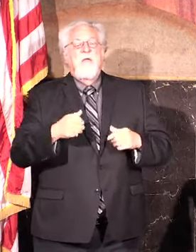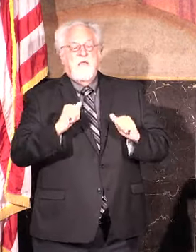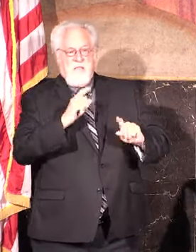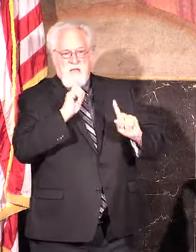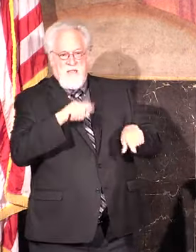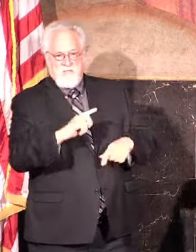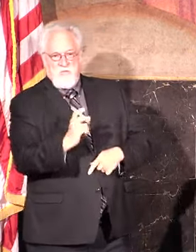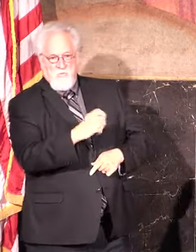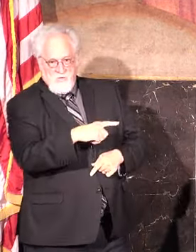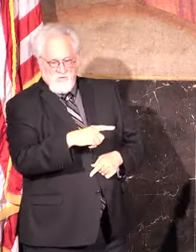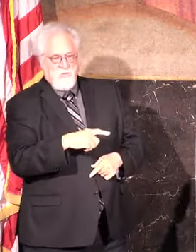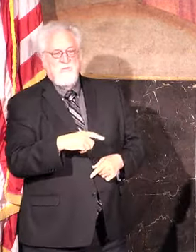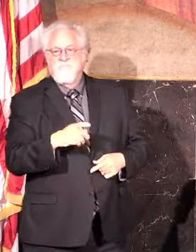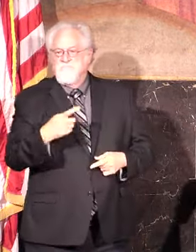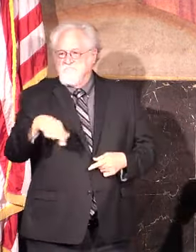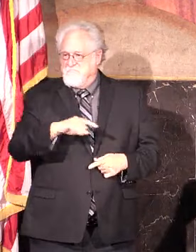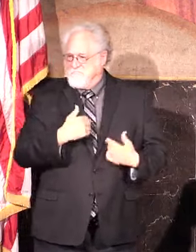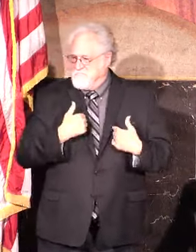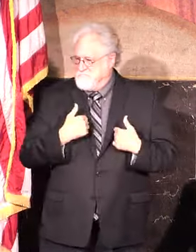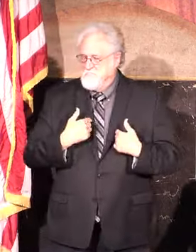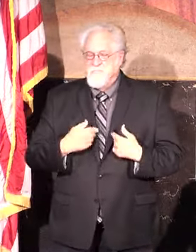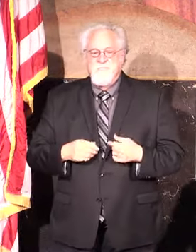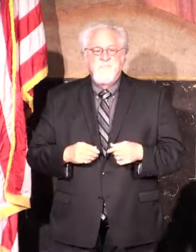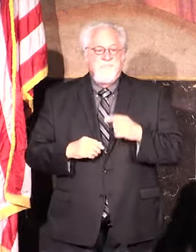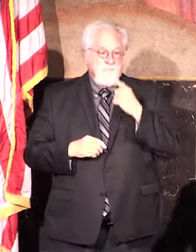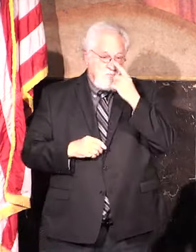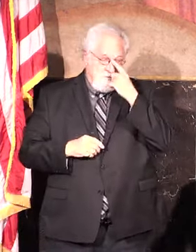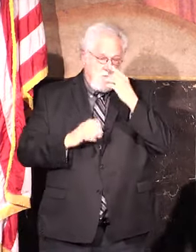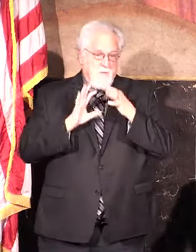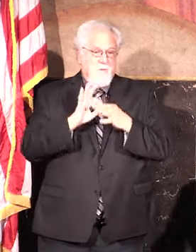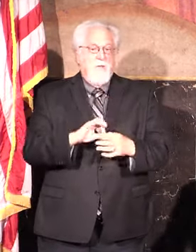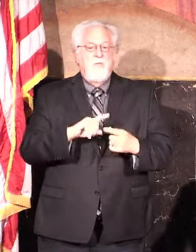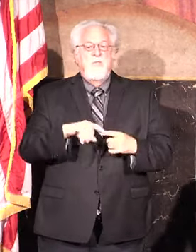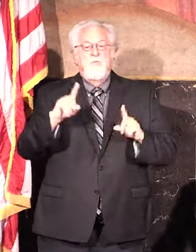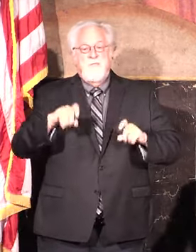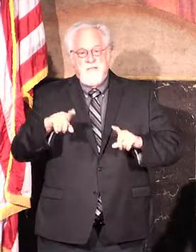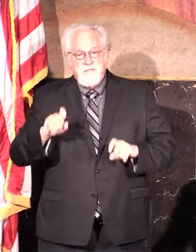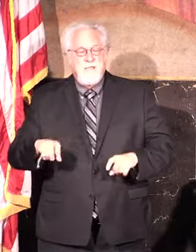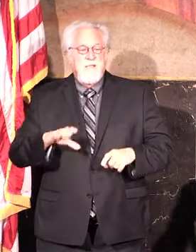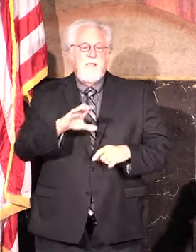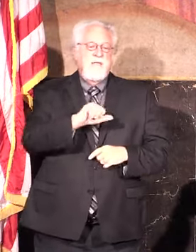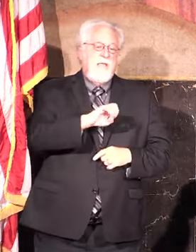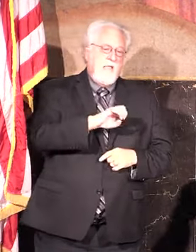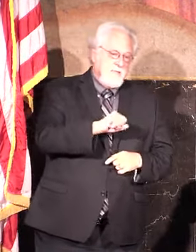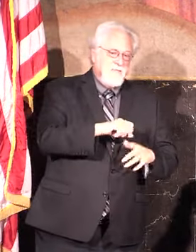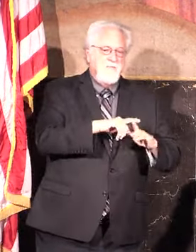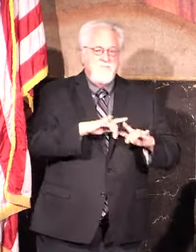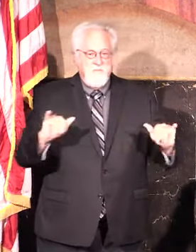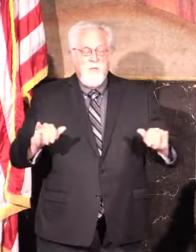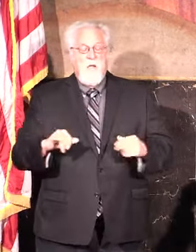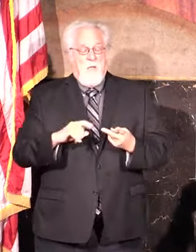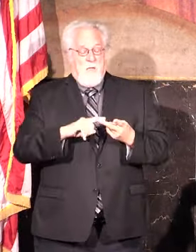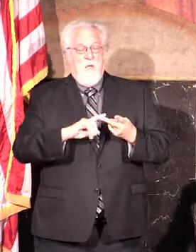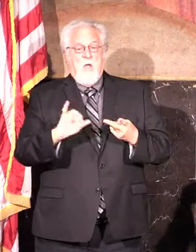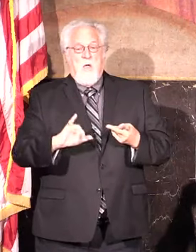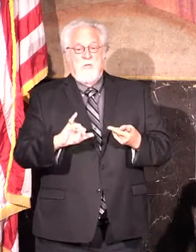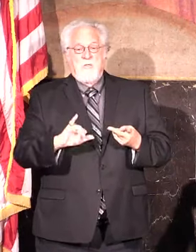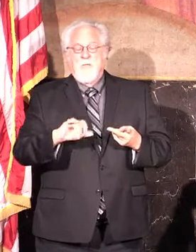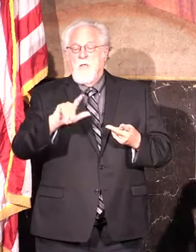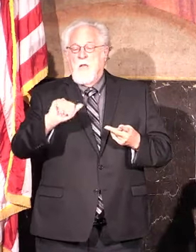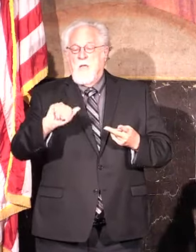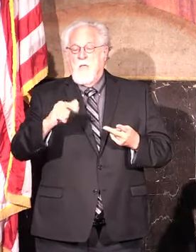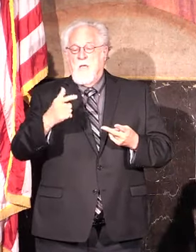answer any questions that you might have related to the testing and cases and so forth. I'm also joined by Dr. Gina